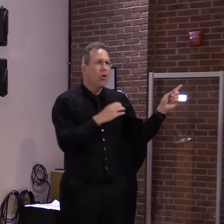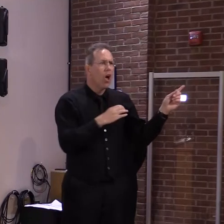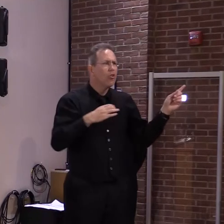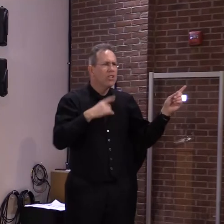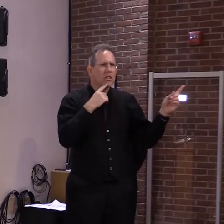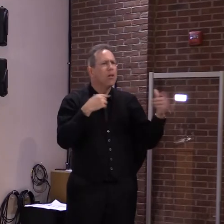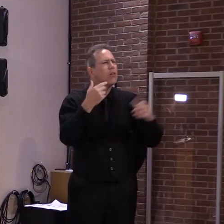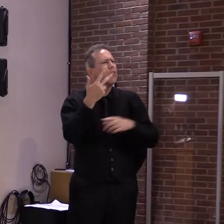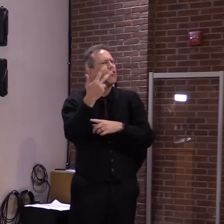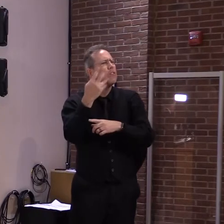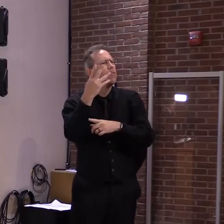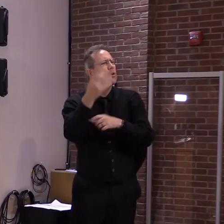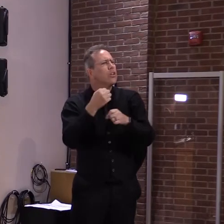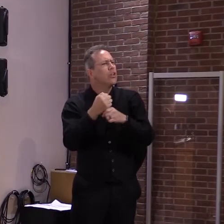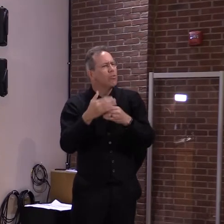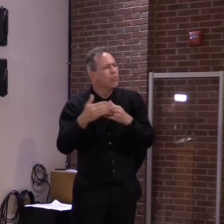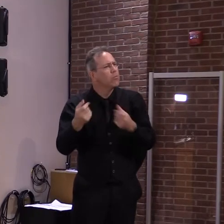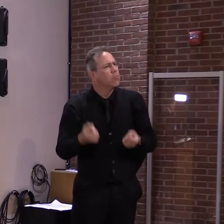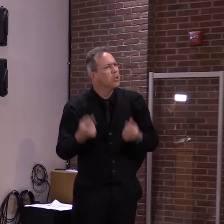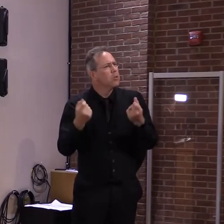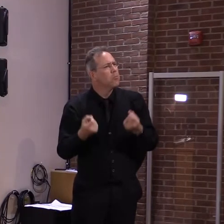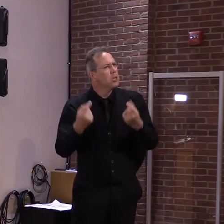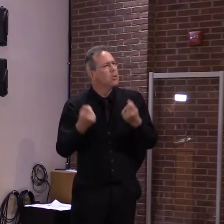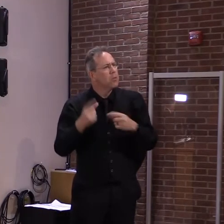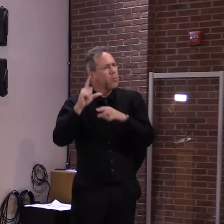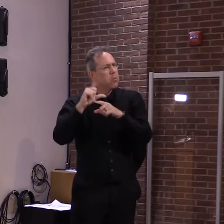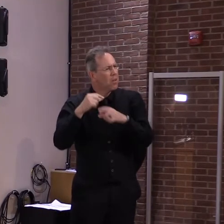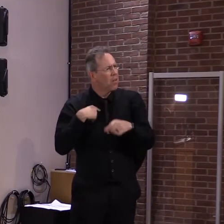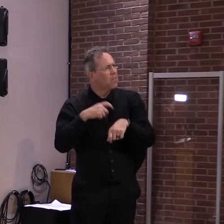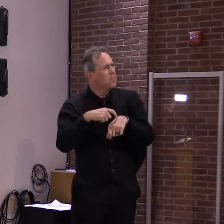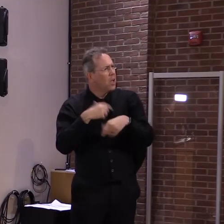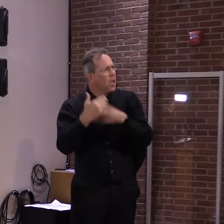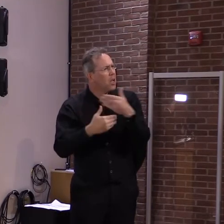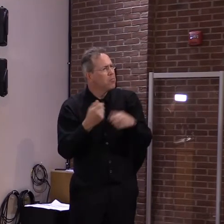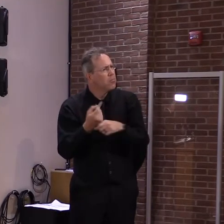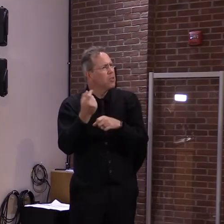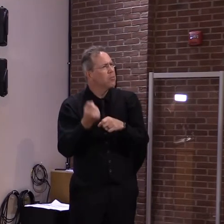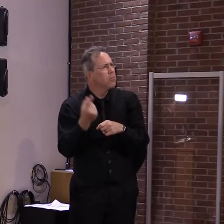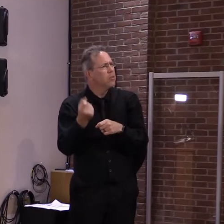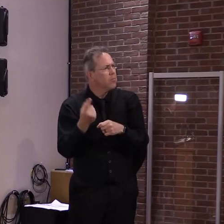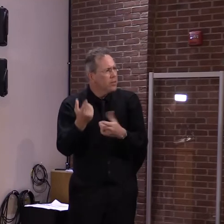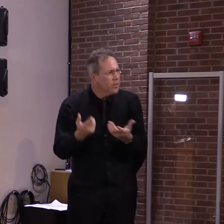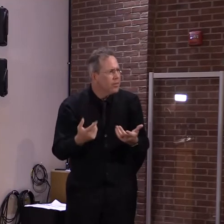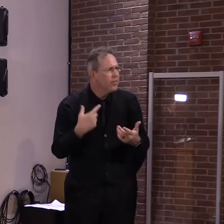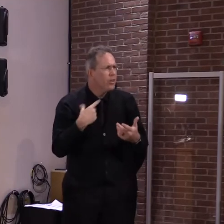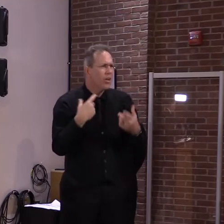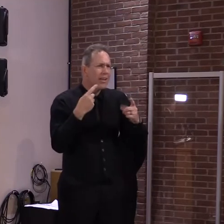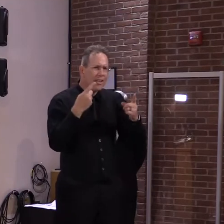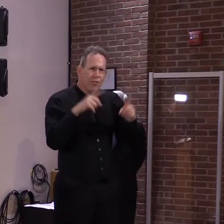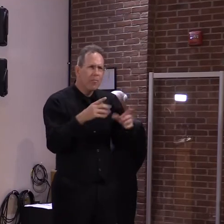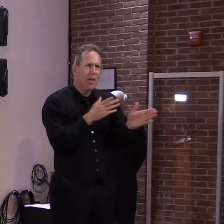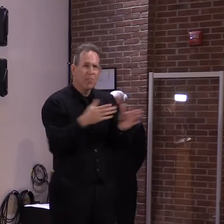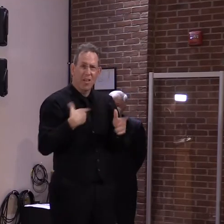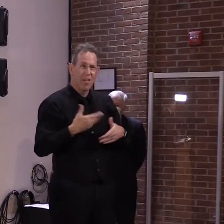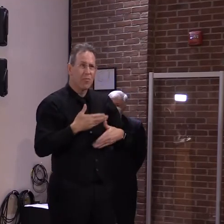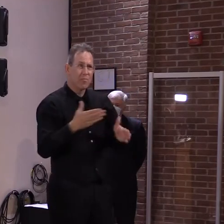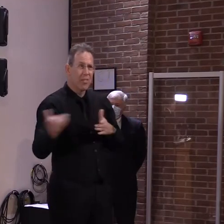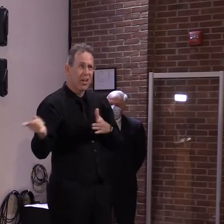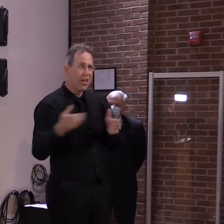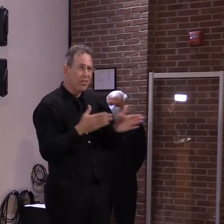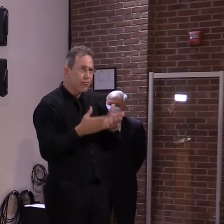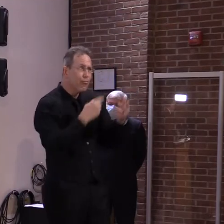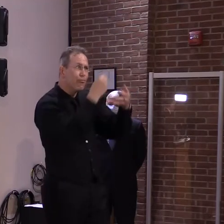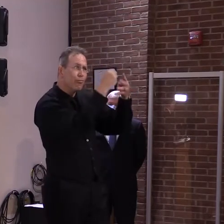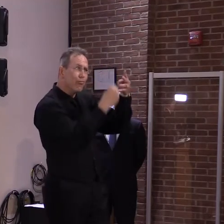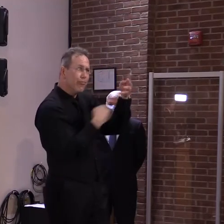but we need to I think agree to where we're going to go and somewhat the limits and parameters of